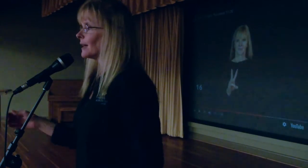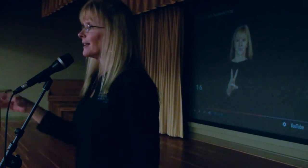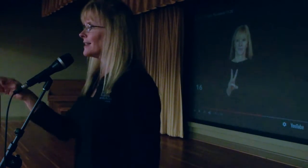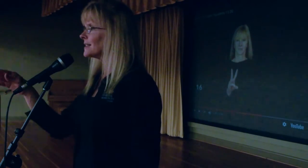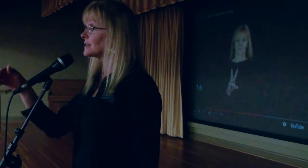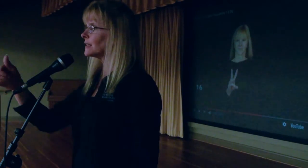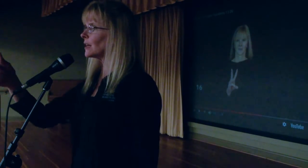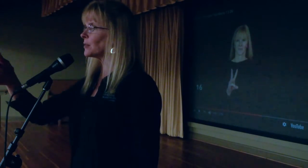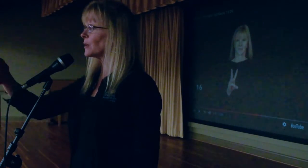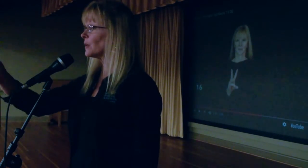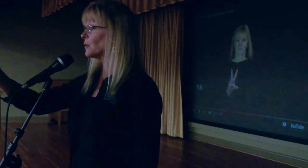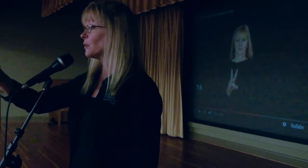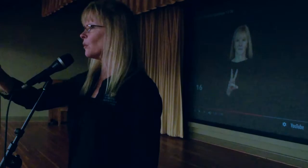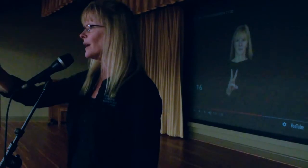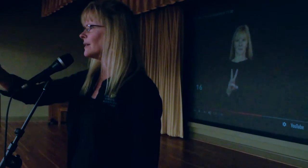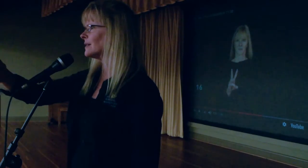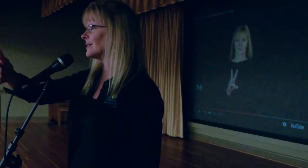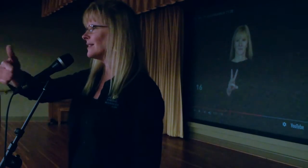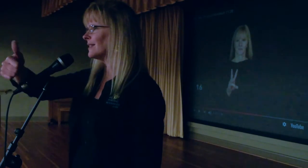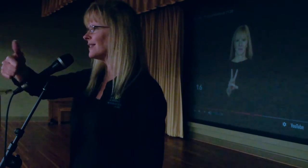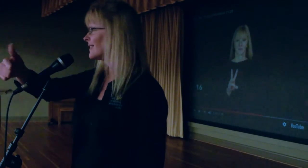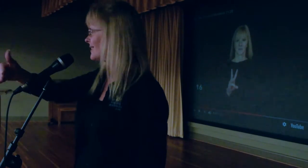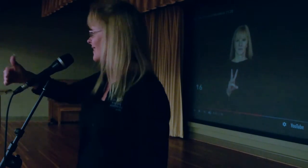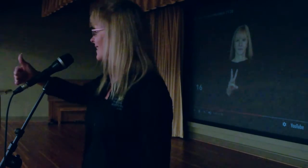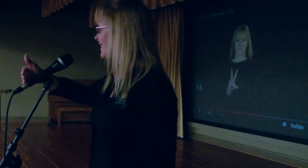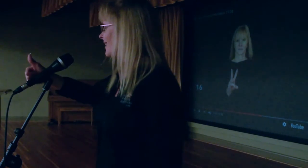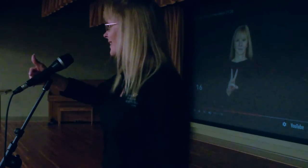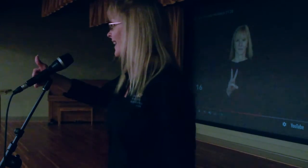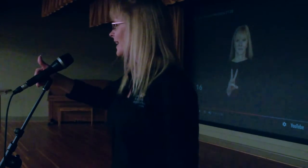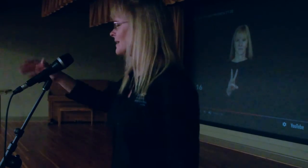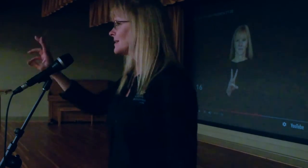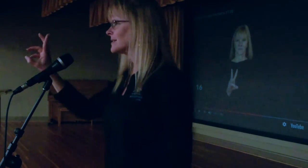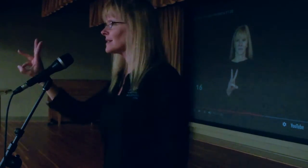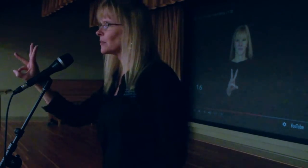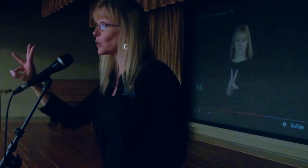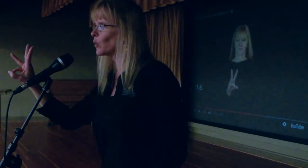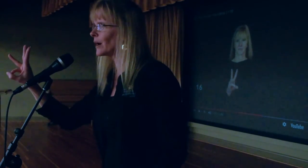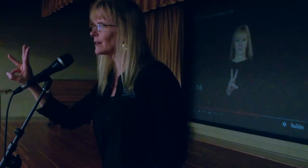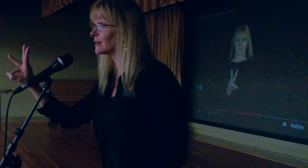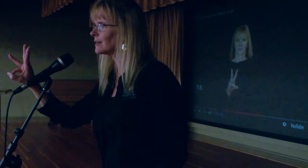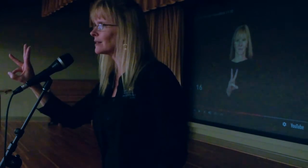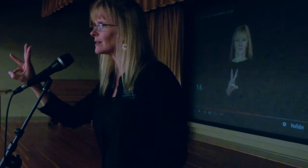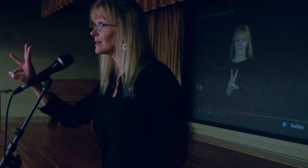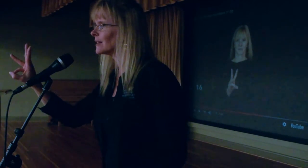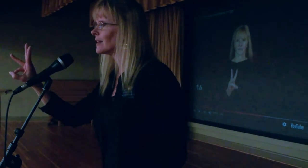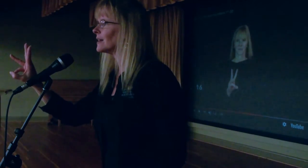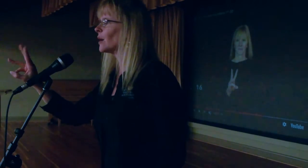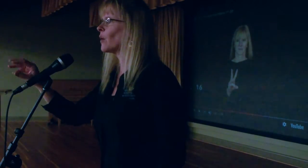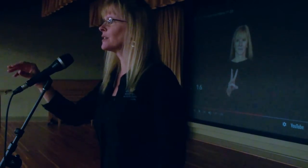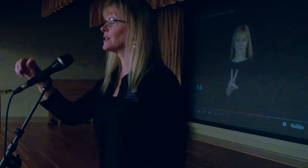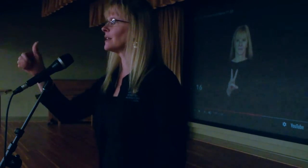This is the number what? 10. Okay, and this is the number what? Now watch this.